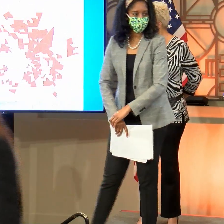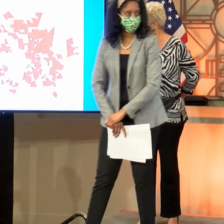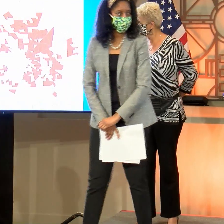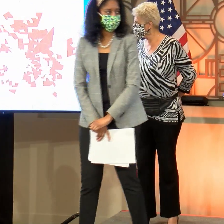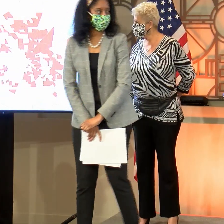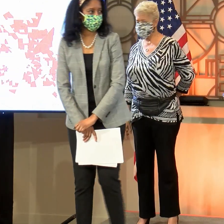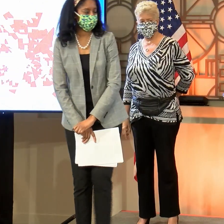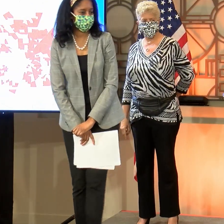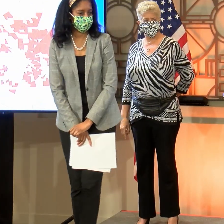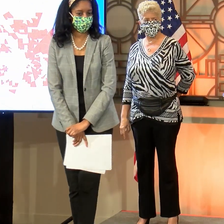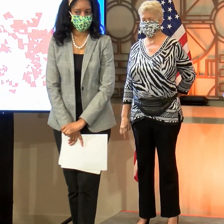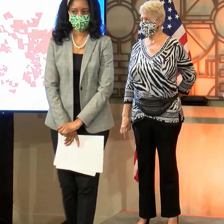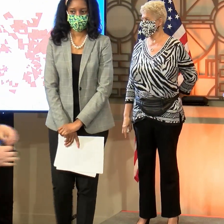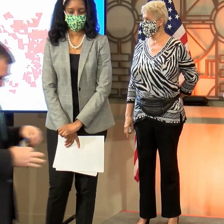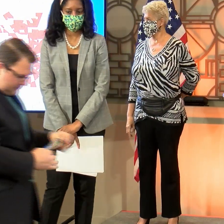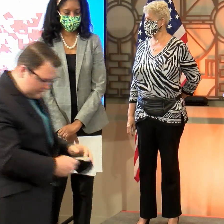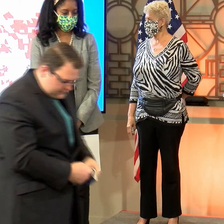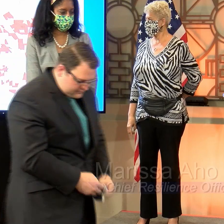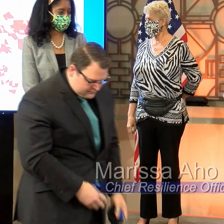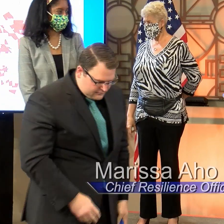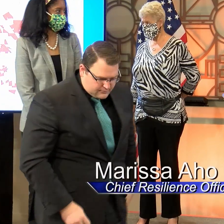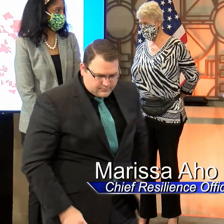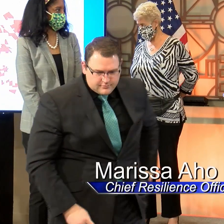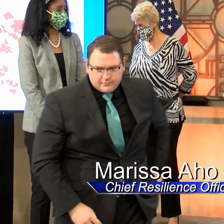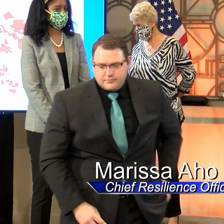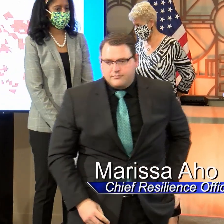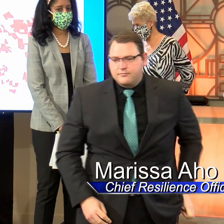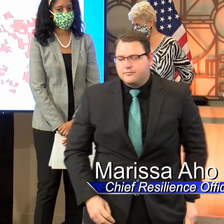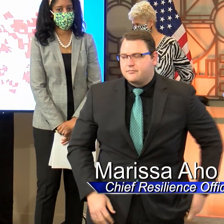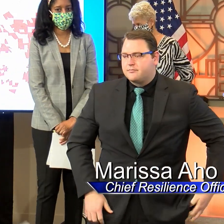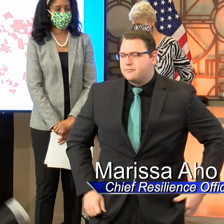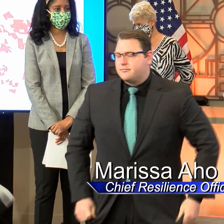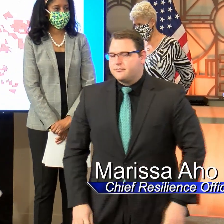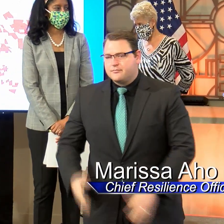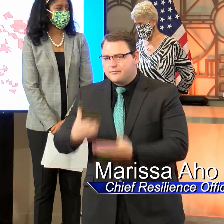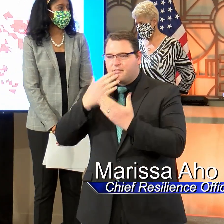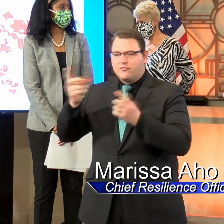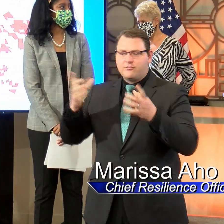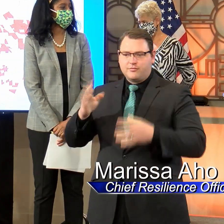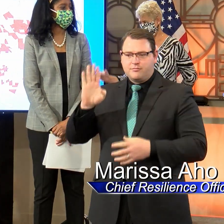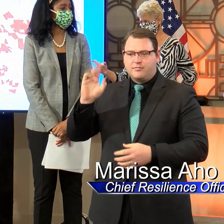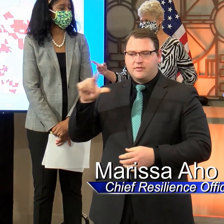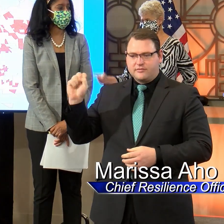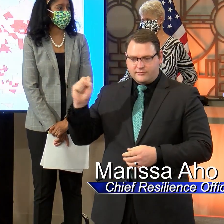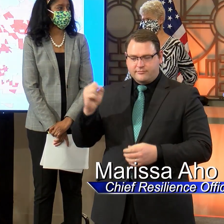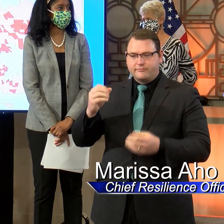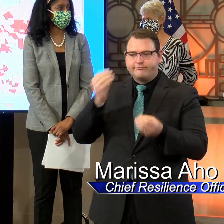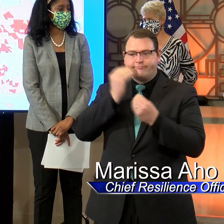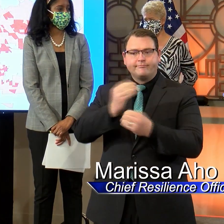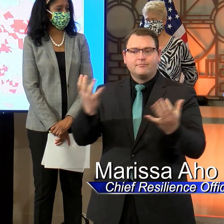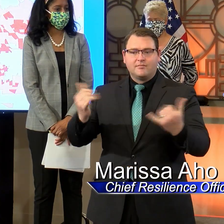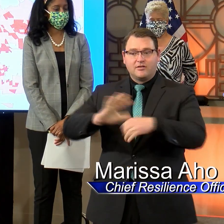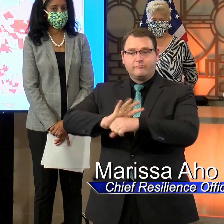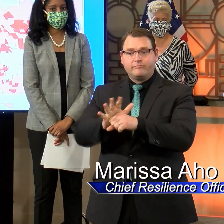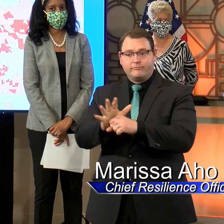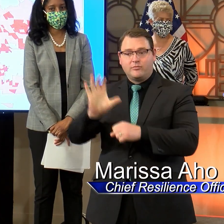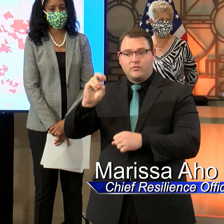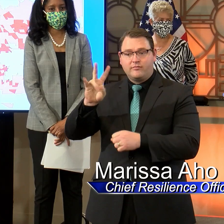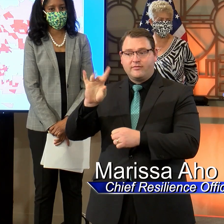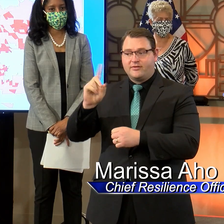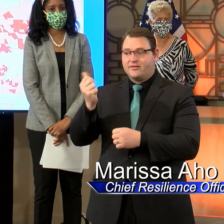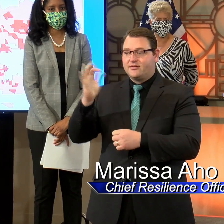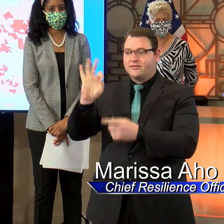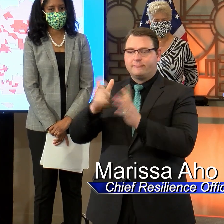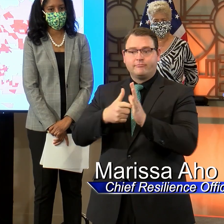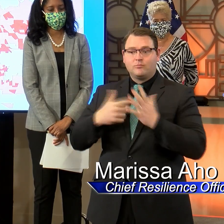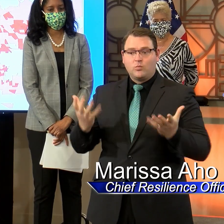Thank you, Director Buggs. The global COVID-19 pandemic requires resilience like no other